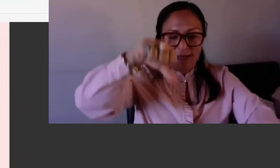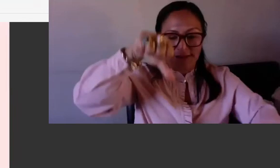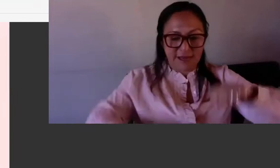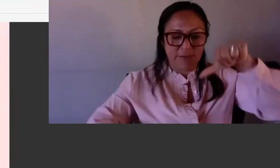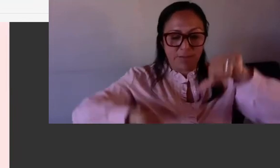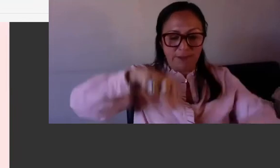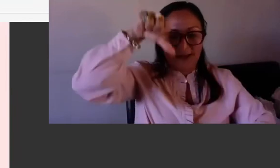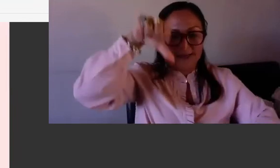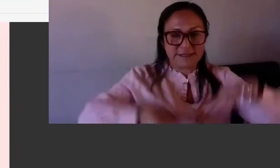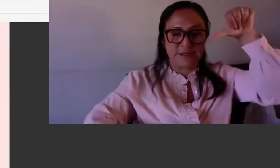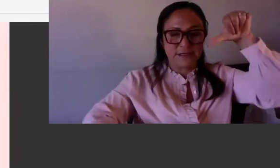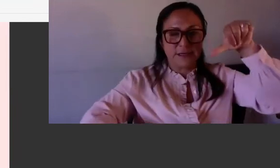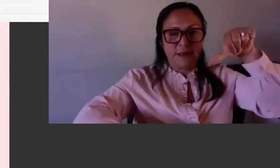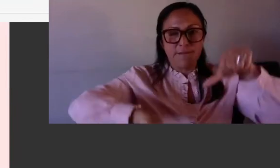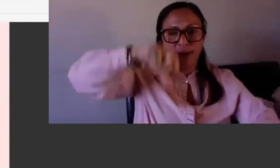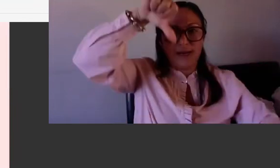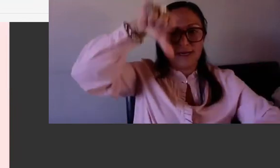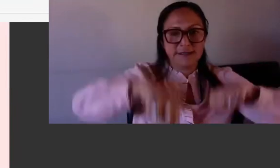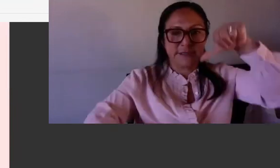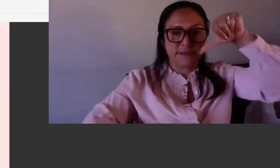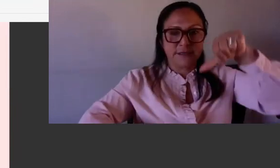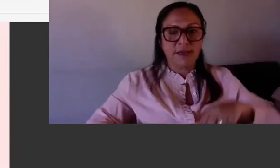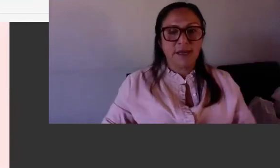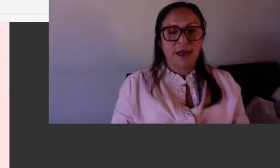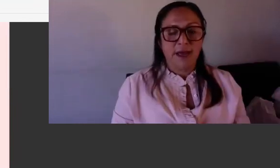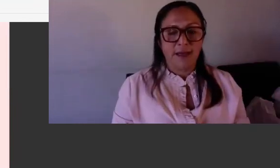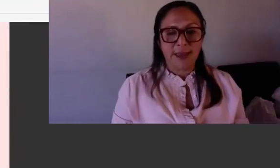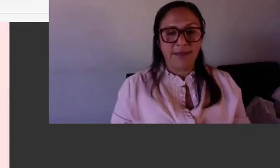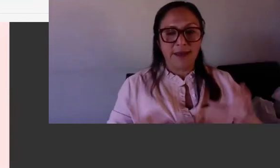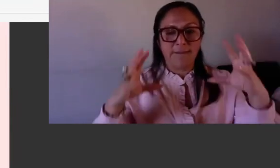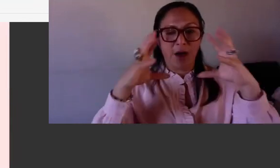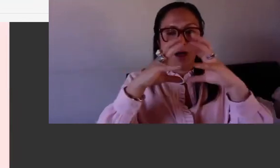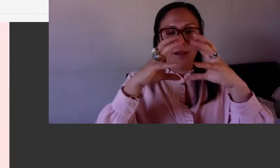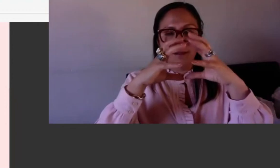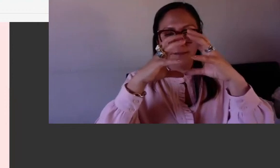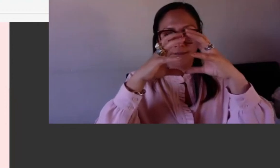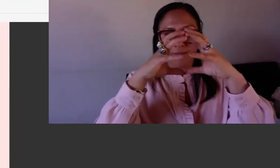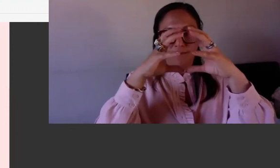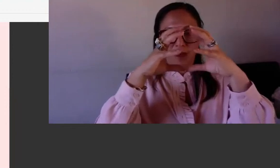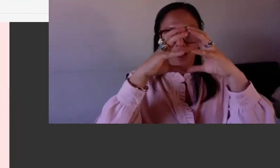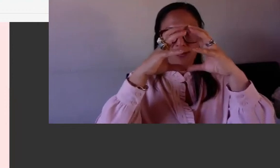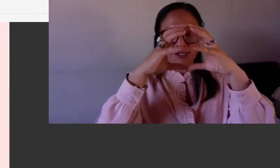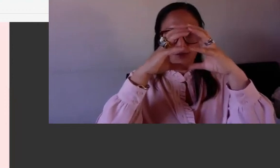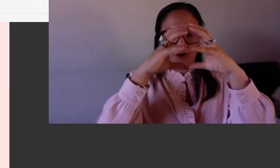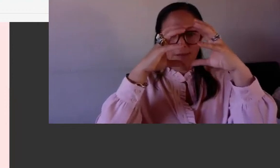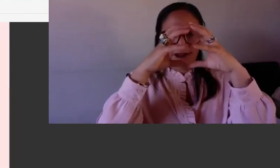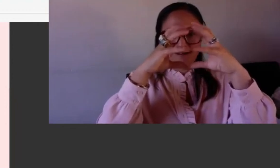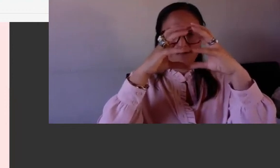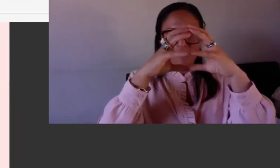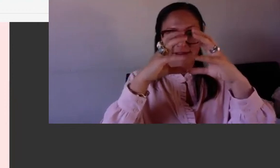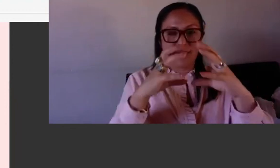thumbs hitting the table. Puzzle, puzzle. And then ball, ball, make sure we're